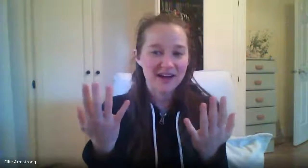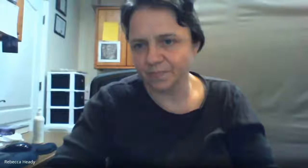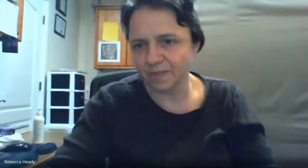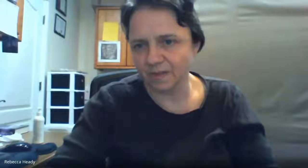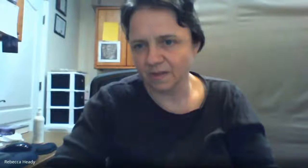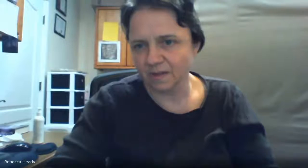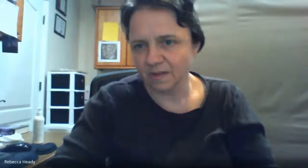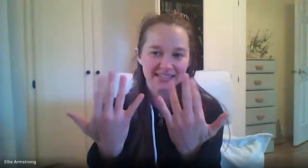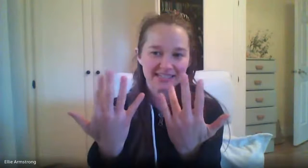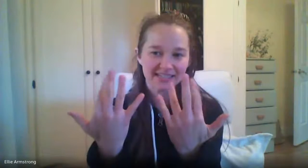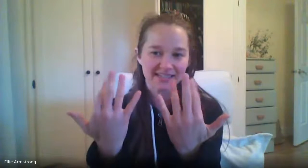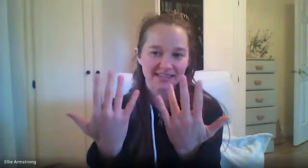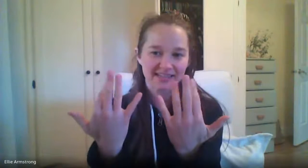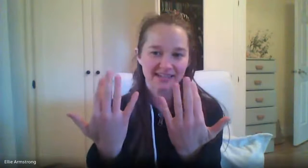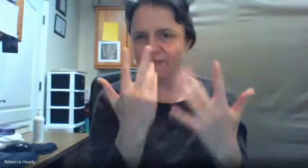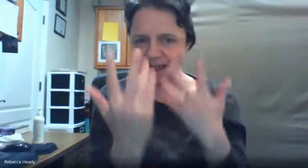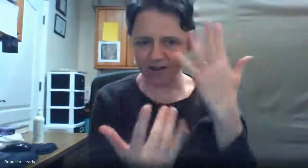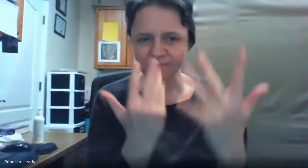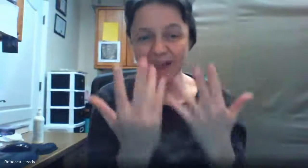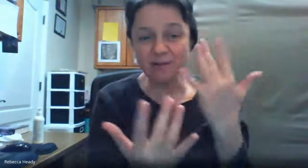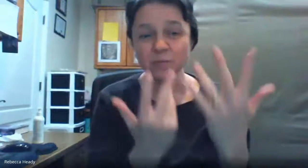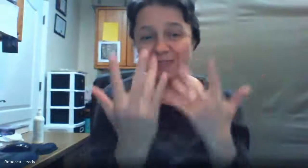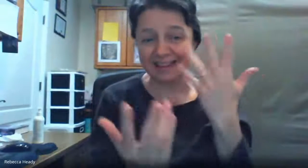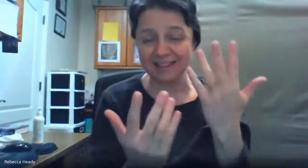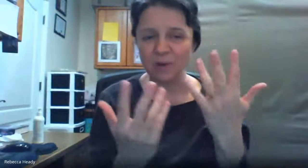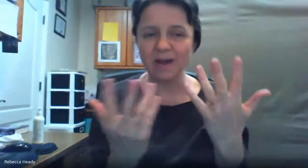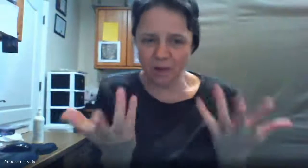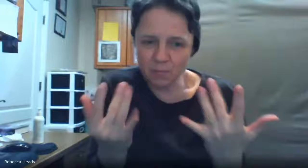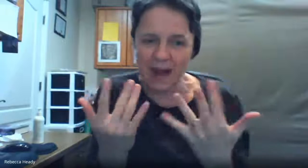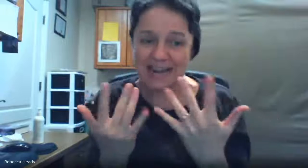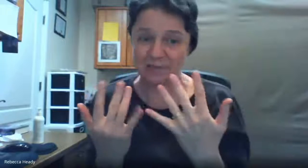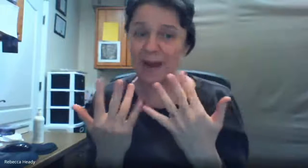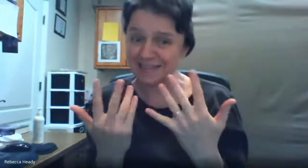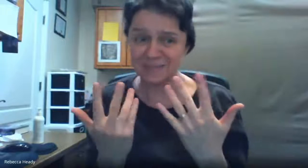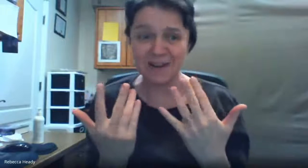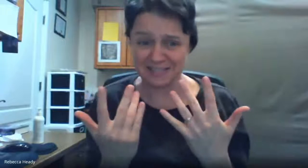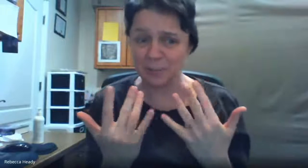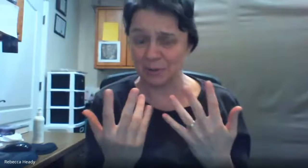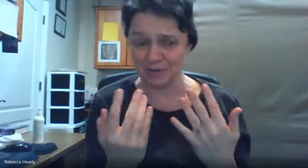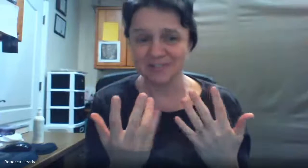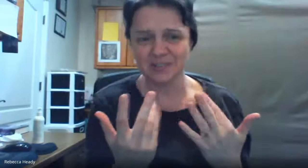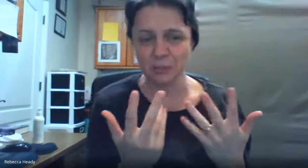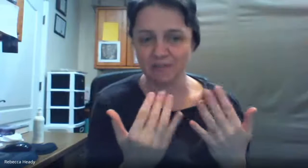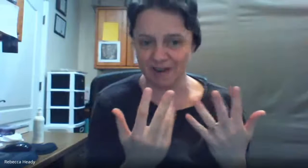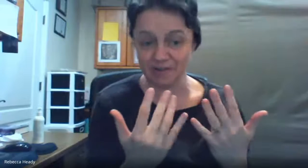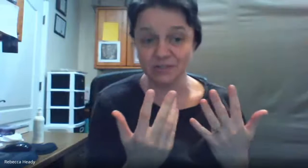fire? Is it just fire? Fire is more like, well, wait is very similar to fire.